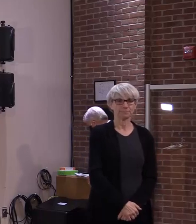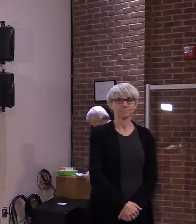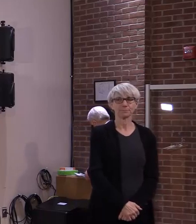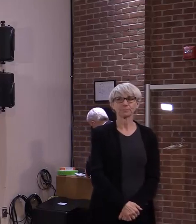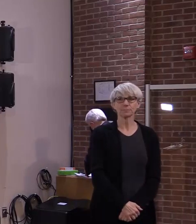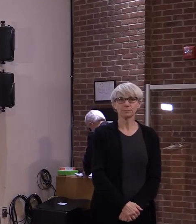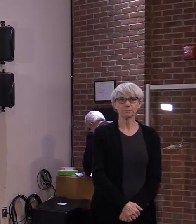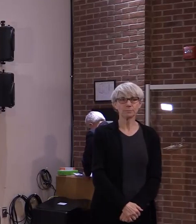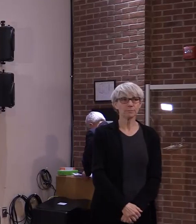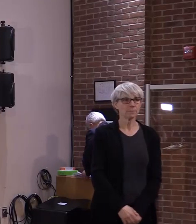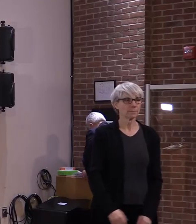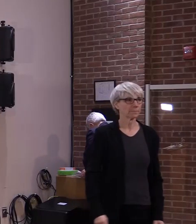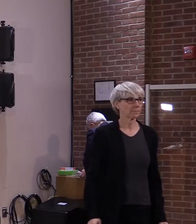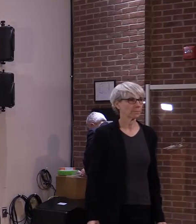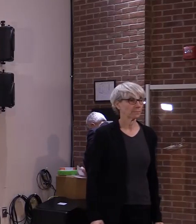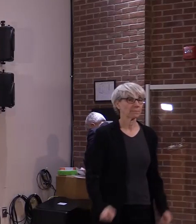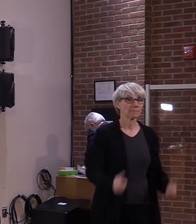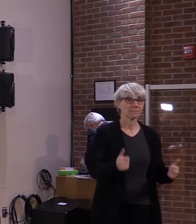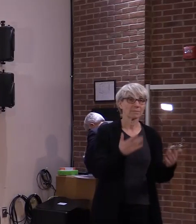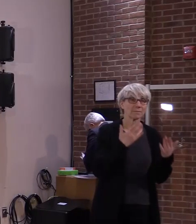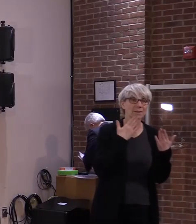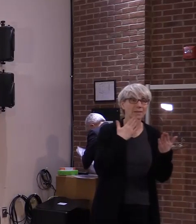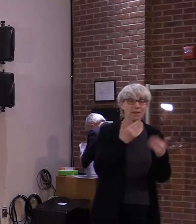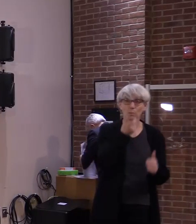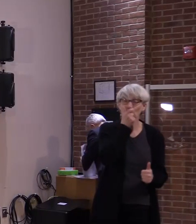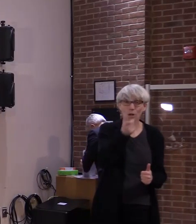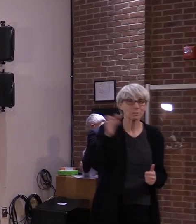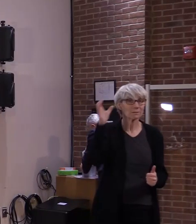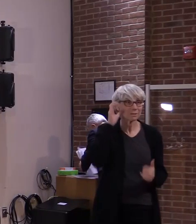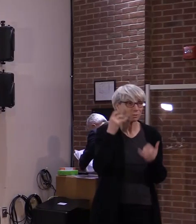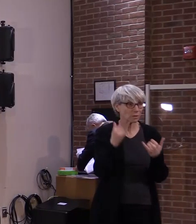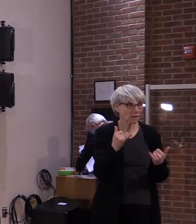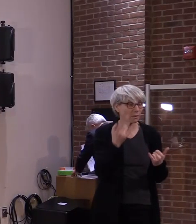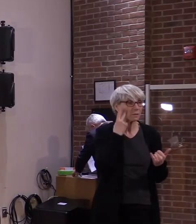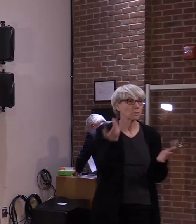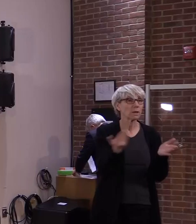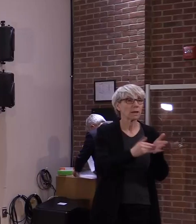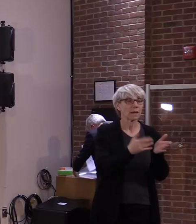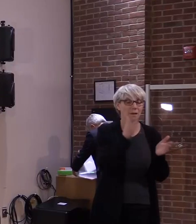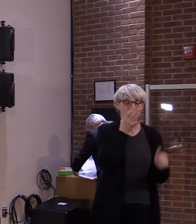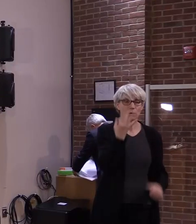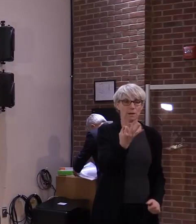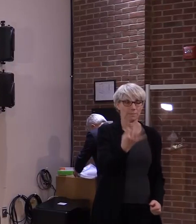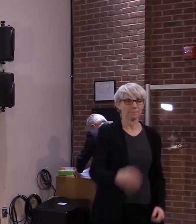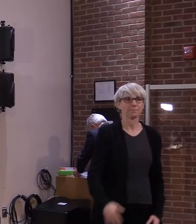Thanks very much for tuning in, and we'll see you again on Friday.